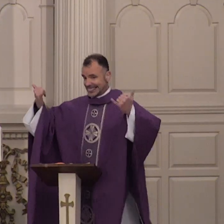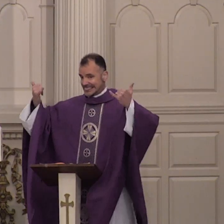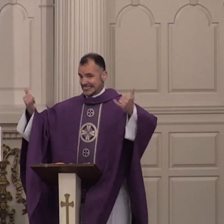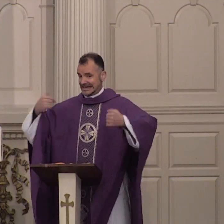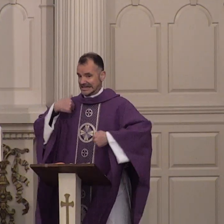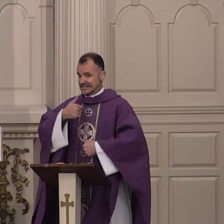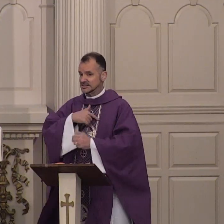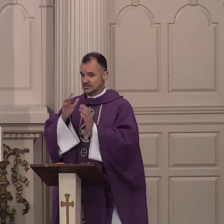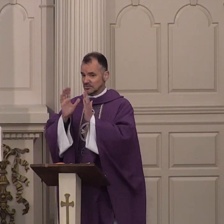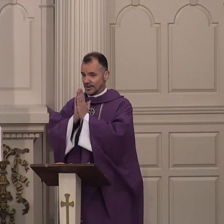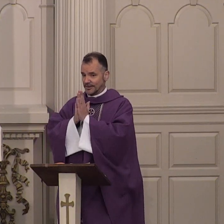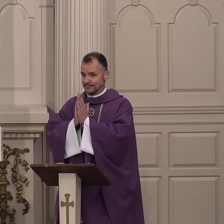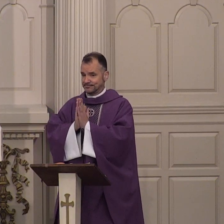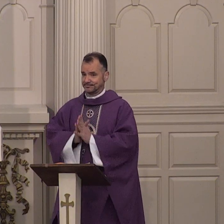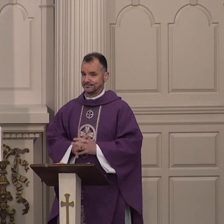Let us pray.